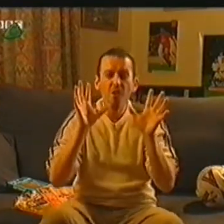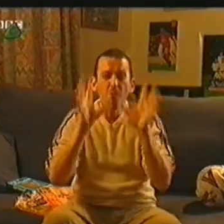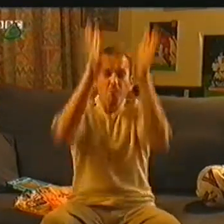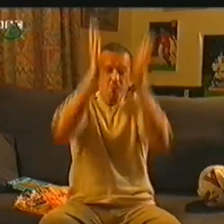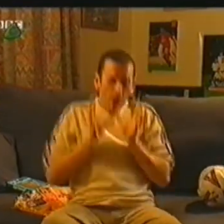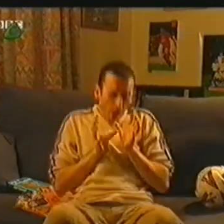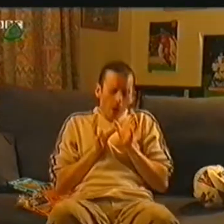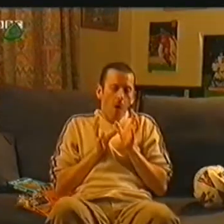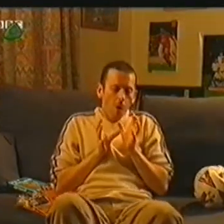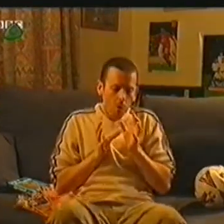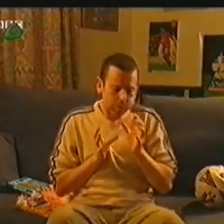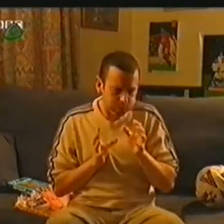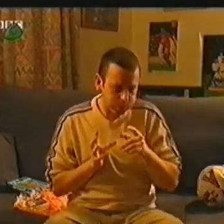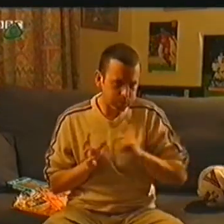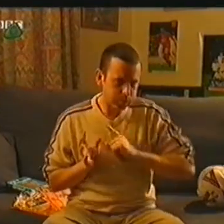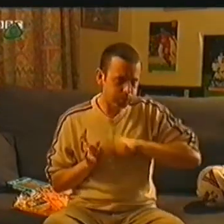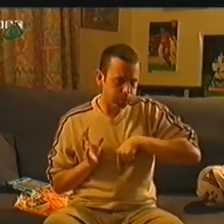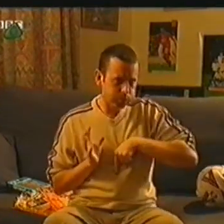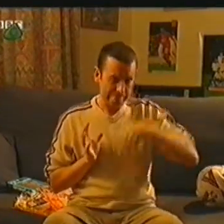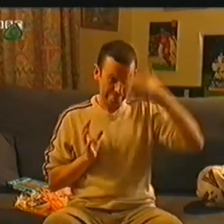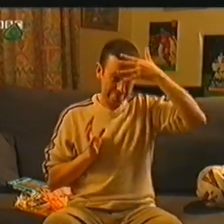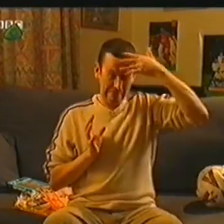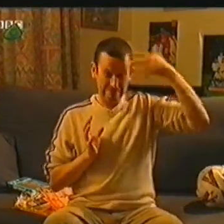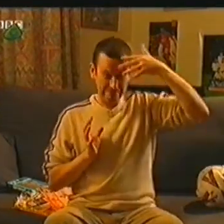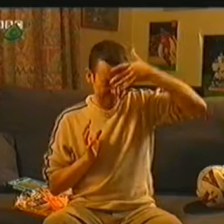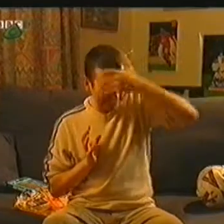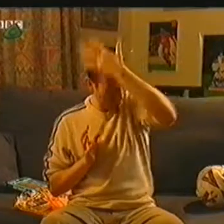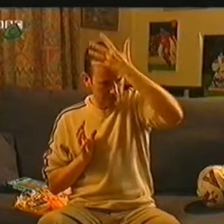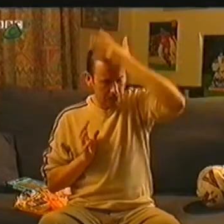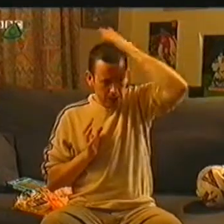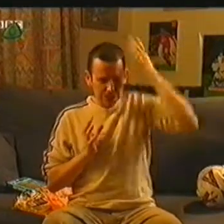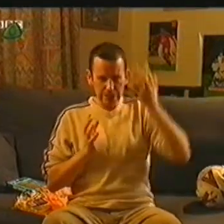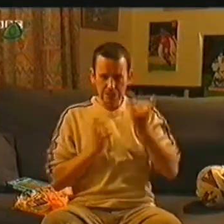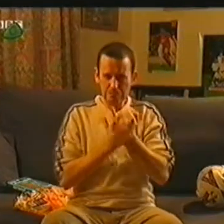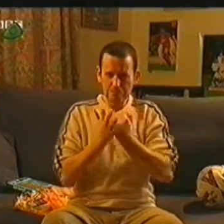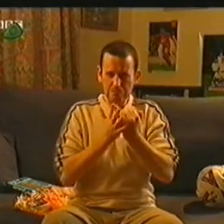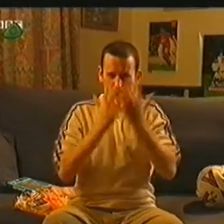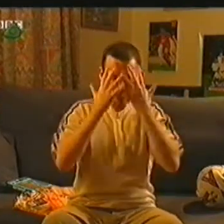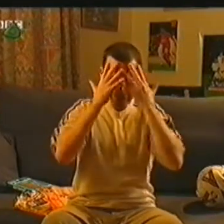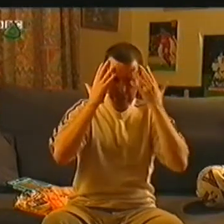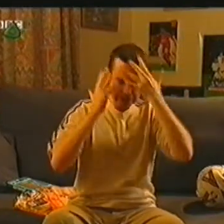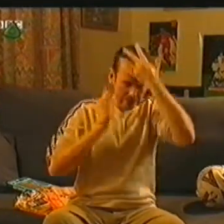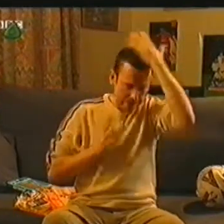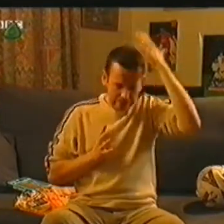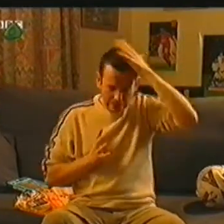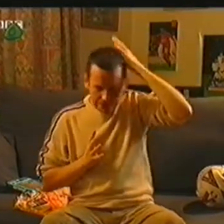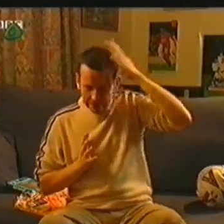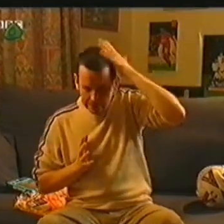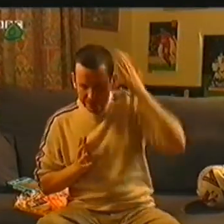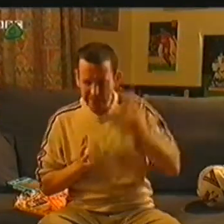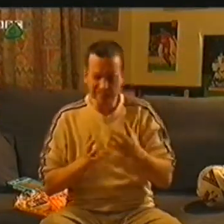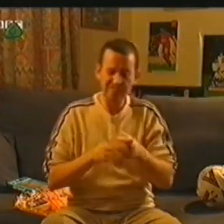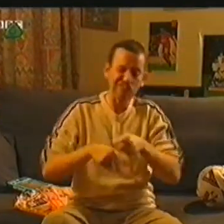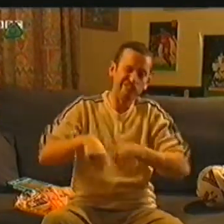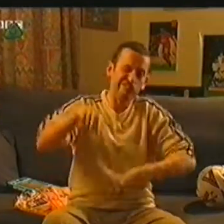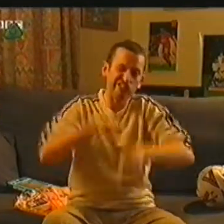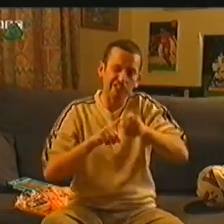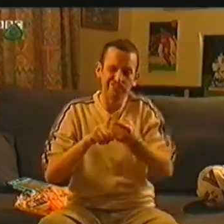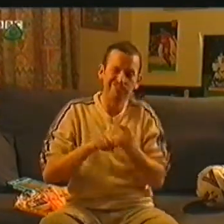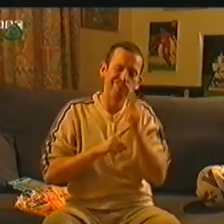of it. Their tallest, fastest striker pushed the ball towards the nearly invisible net. Suddenly, through the mist, the shot